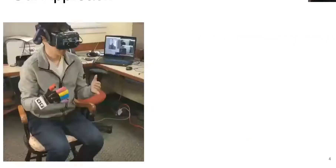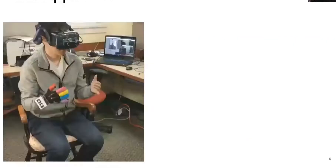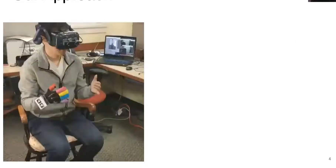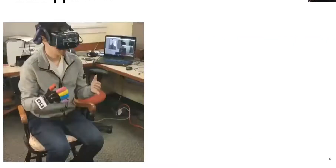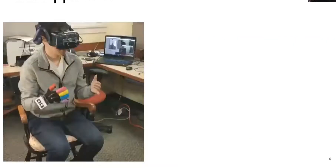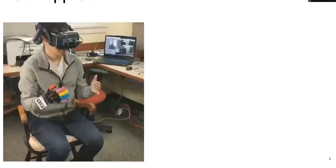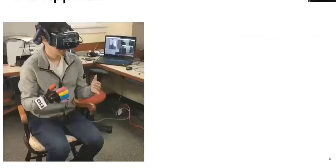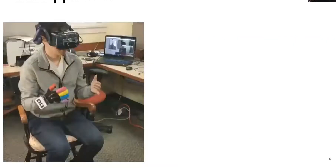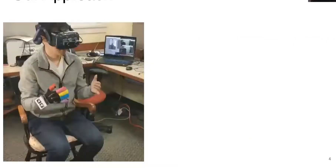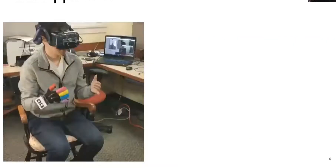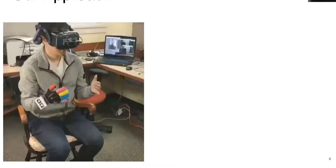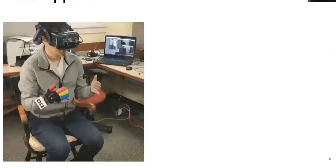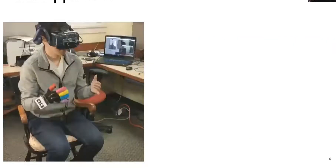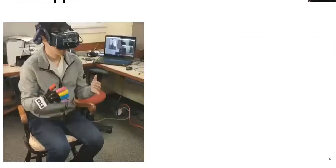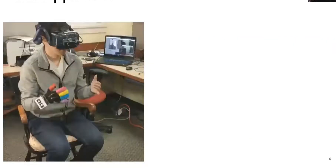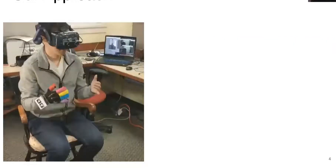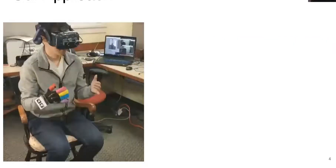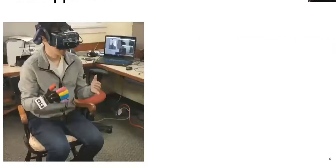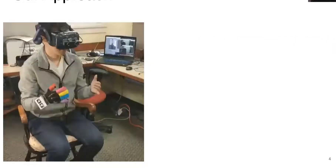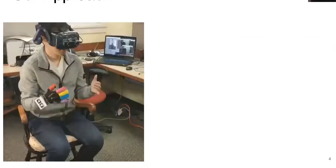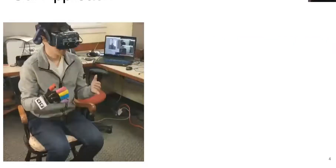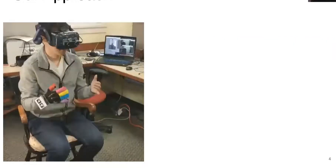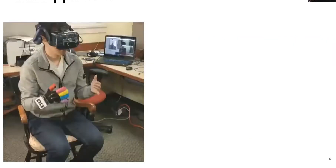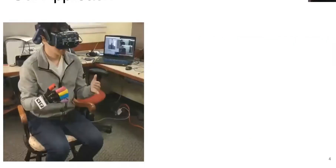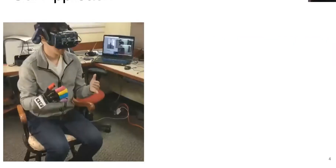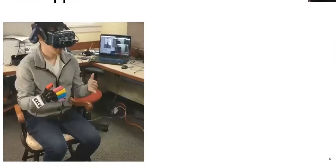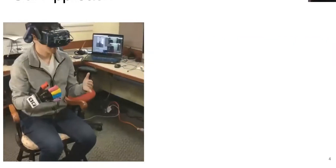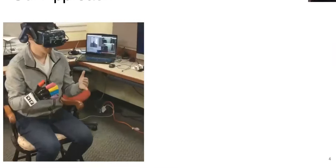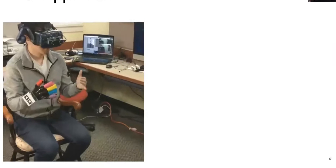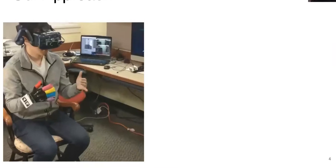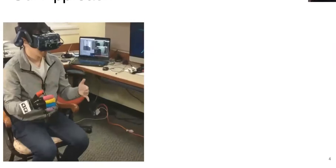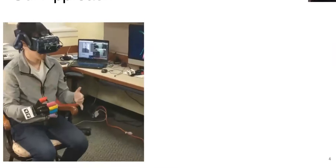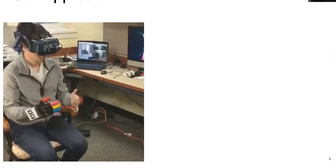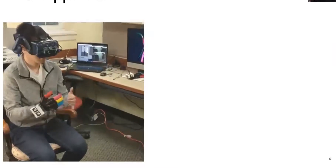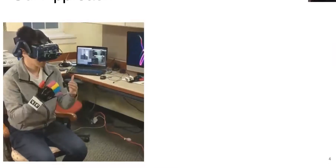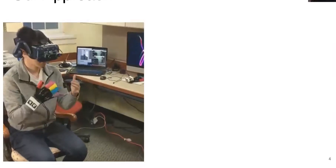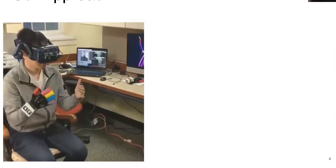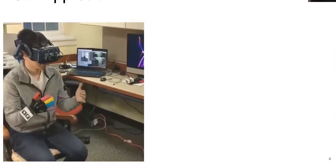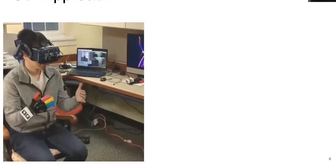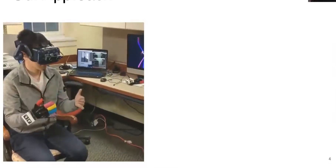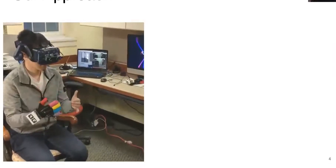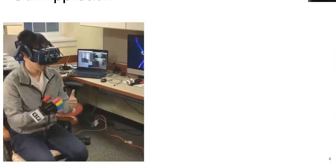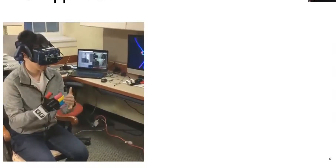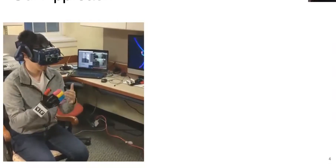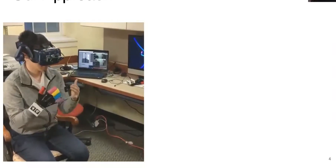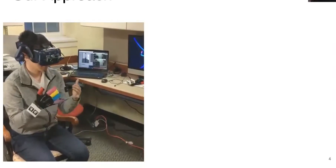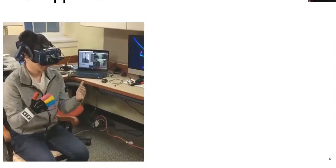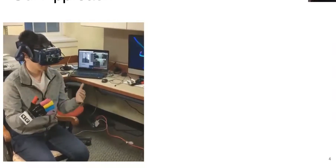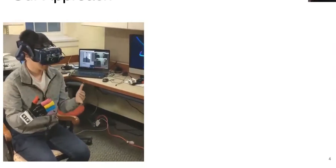We present a system addressing those limitations. Our system leveraged the Mixed Reality technique to